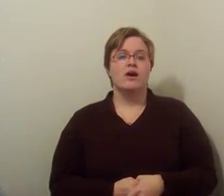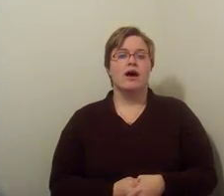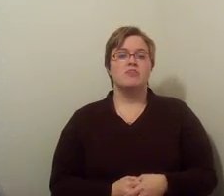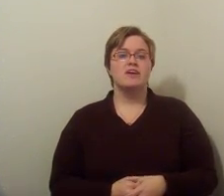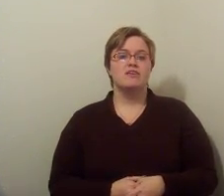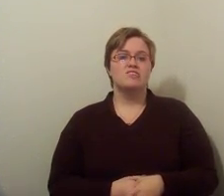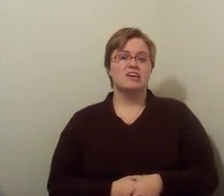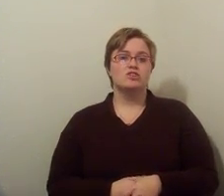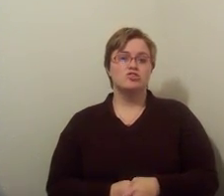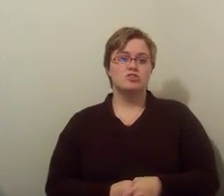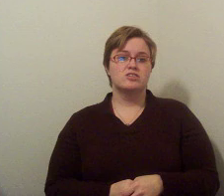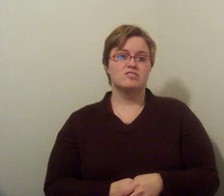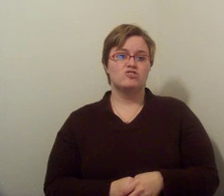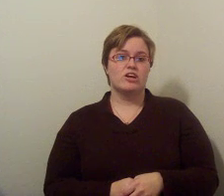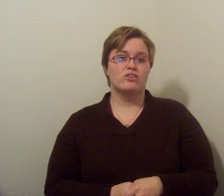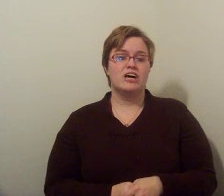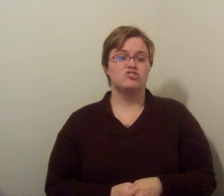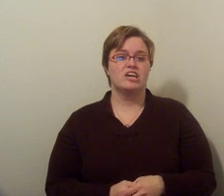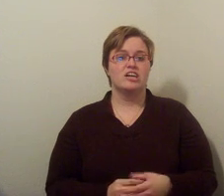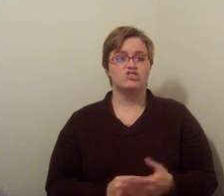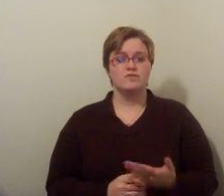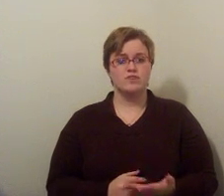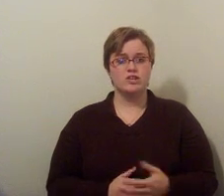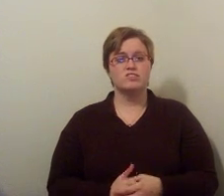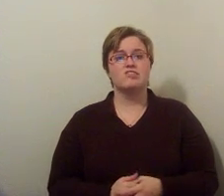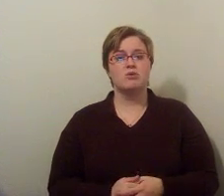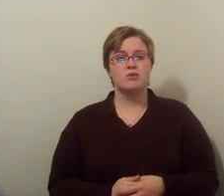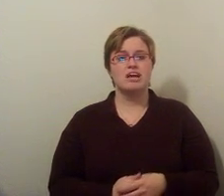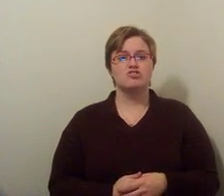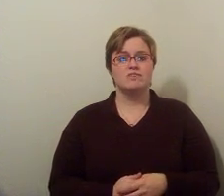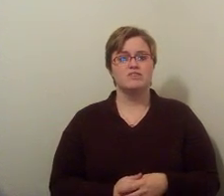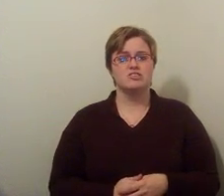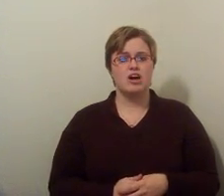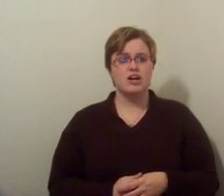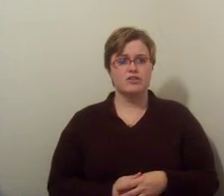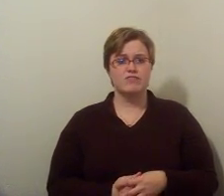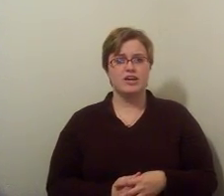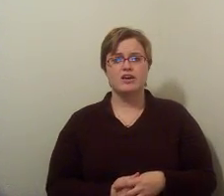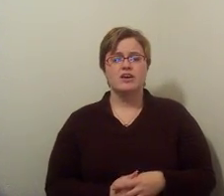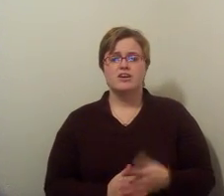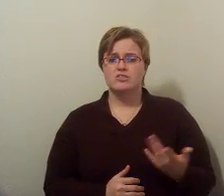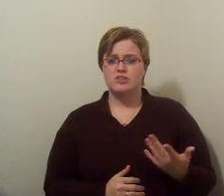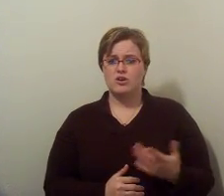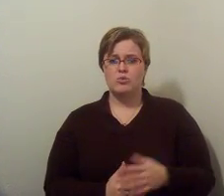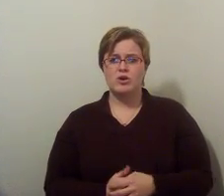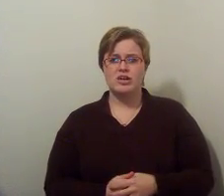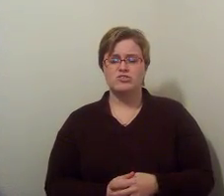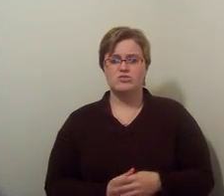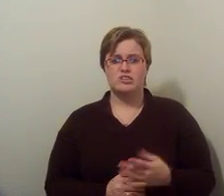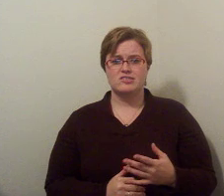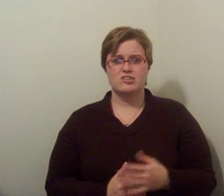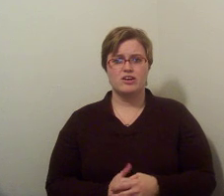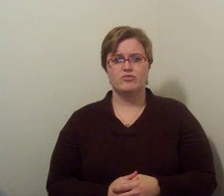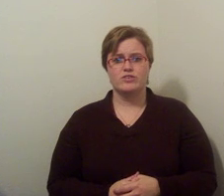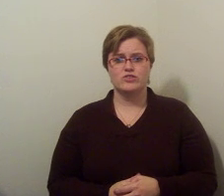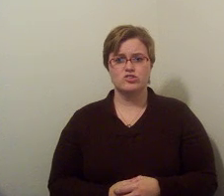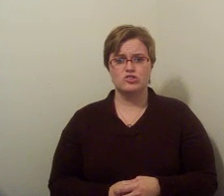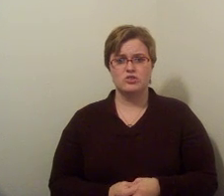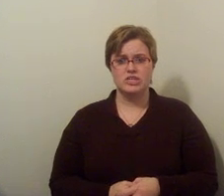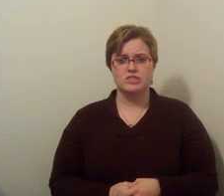I'm thinking of taking 2 years of general education first. I want to major in photography. So what do I do to get started for the first 2